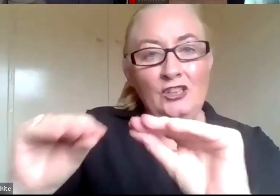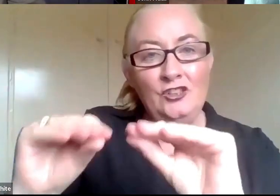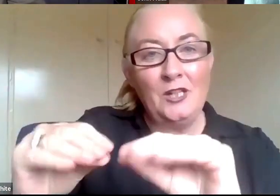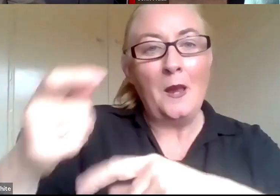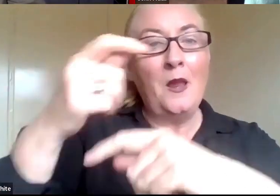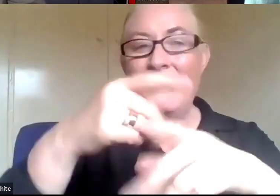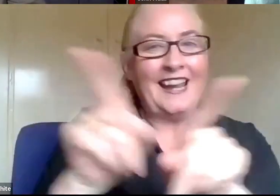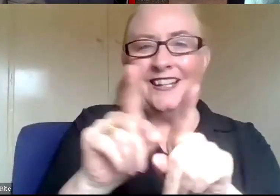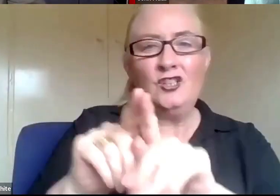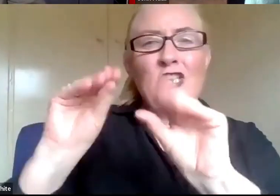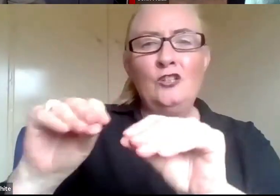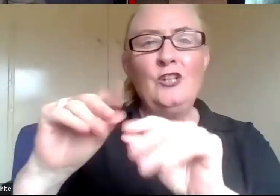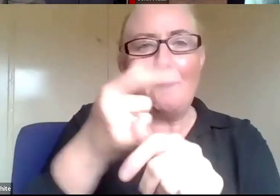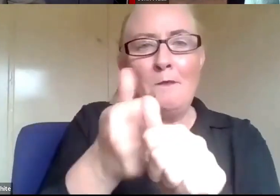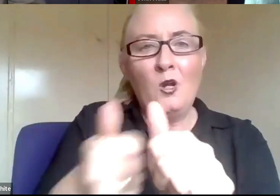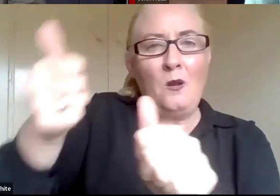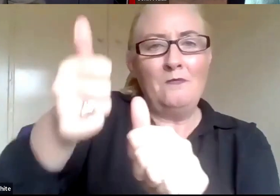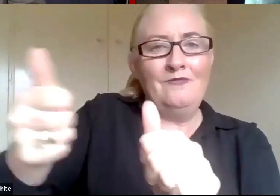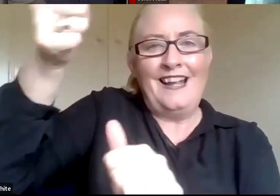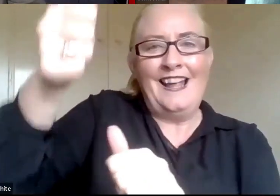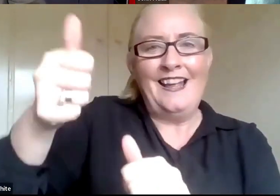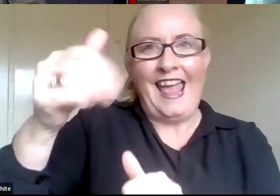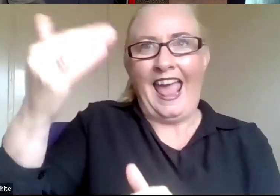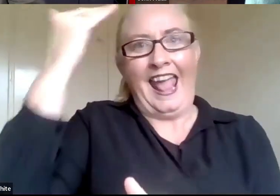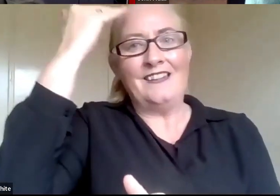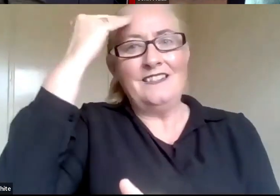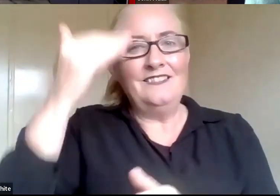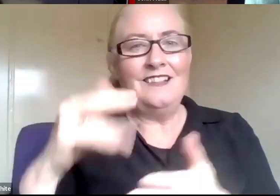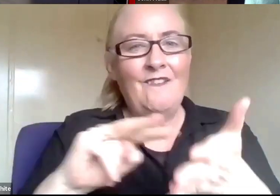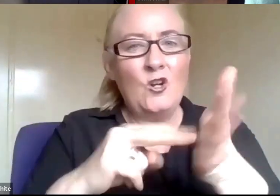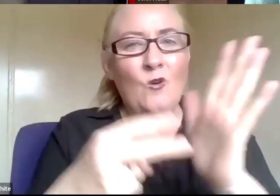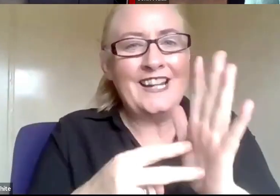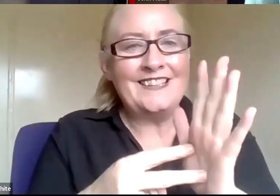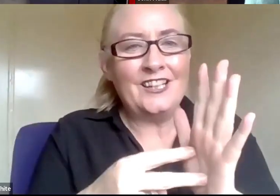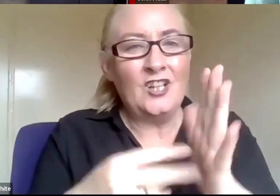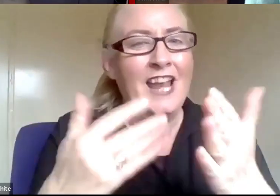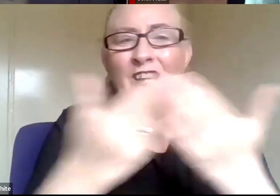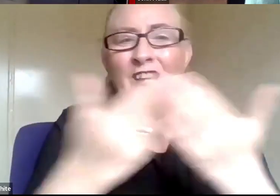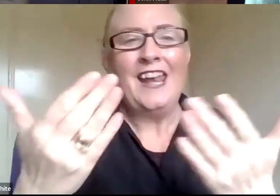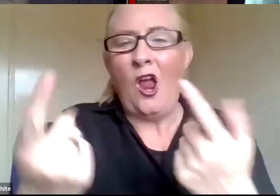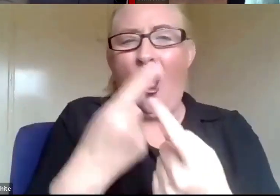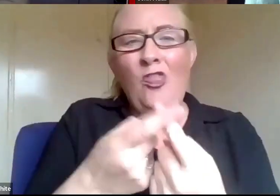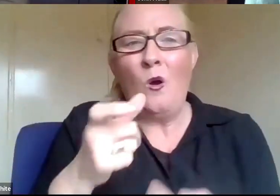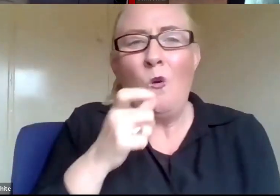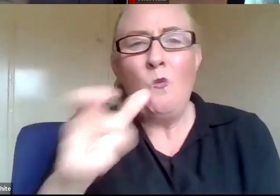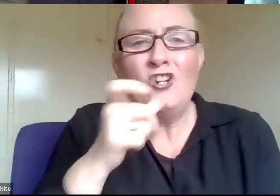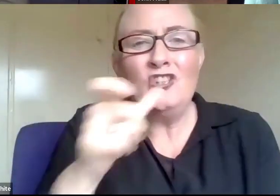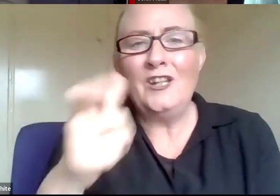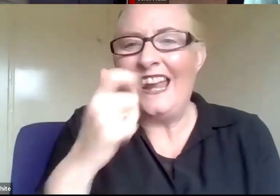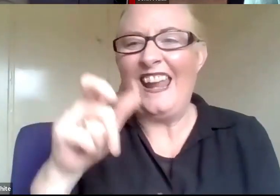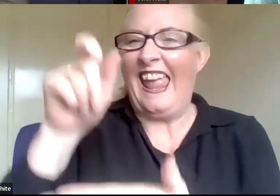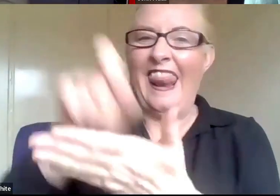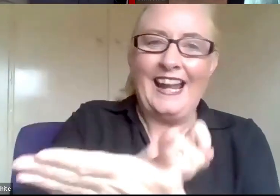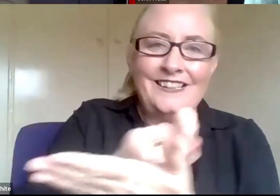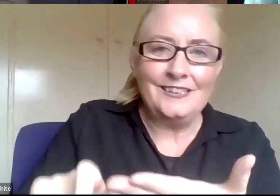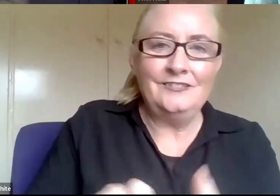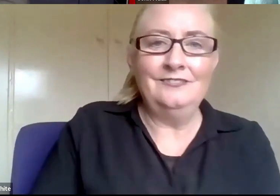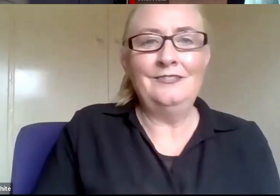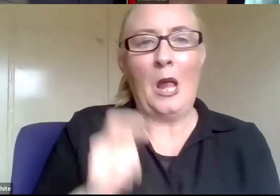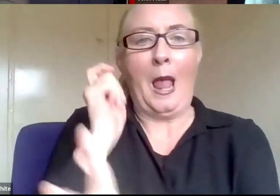given or elected to or appointed to the role of a leader, but you're